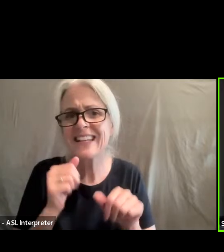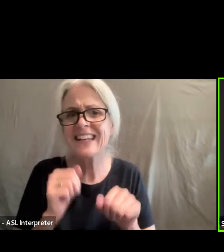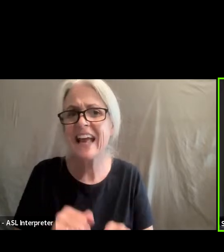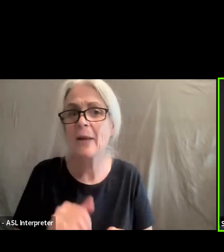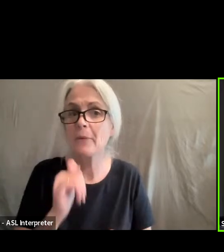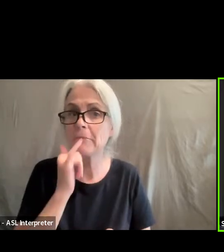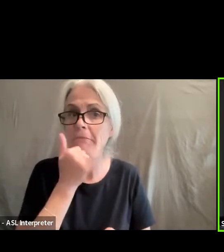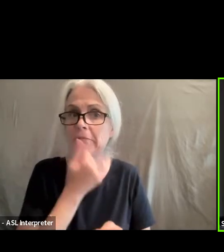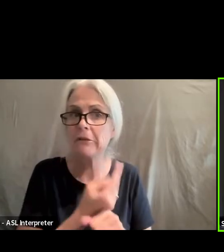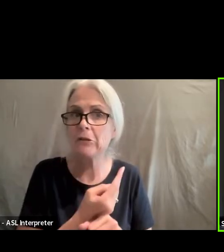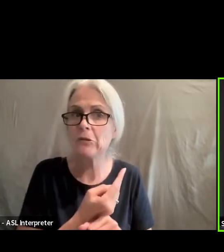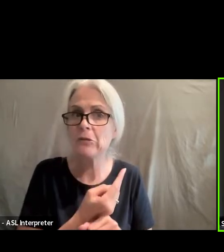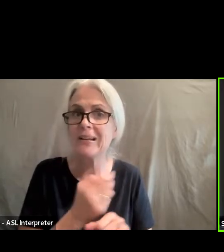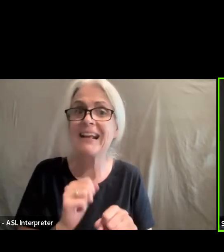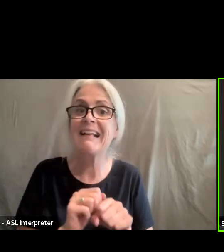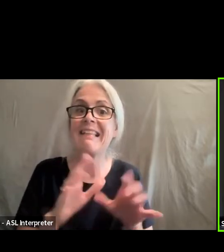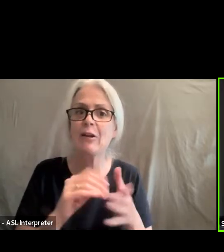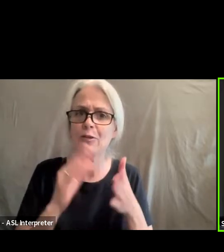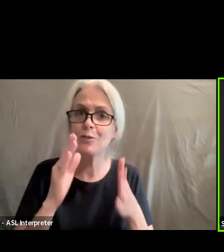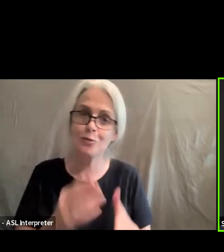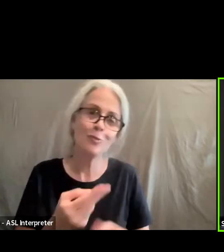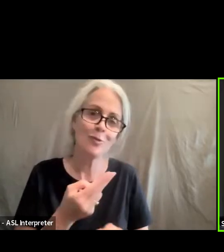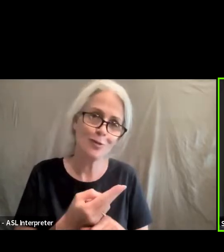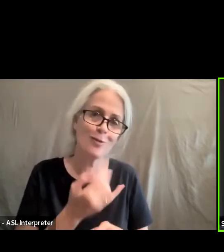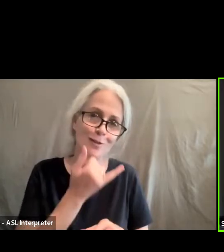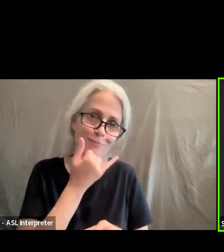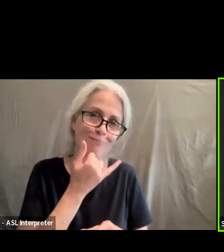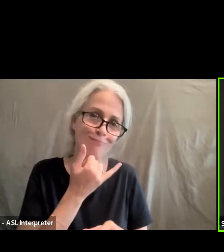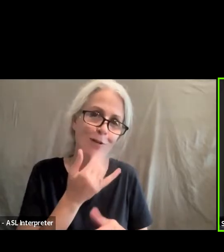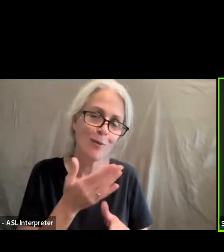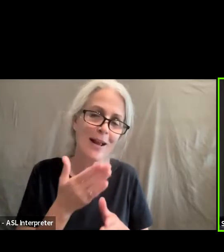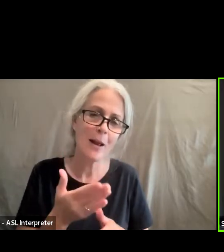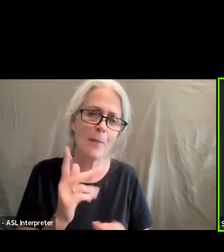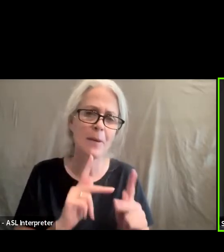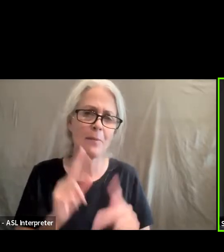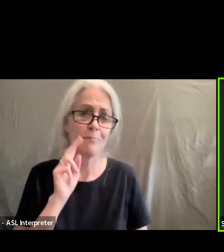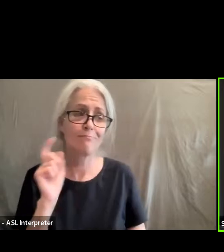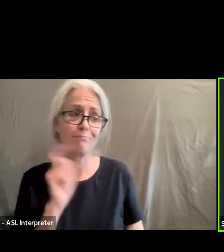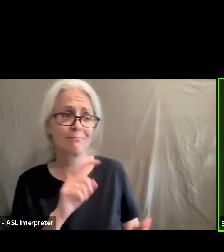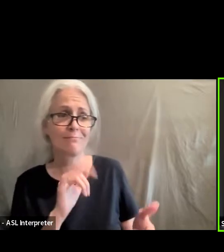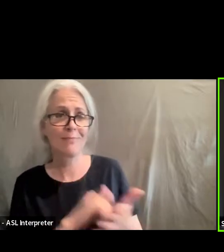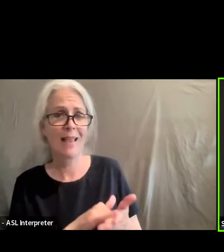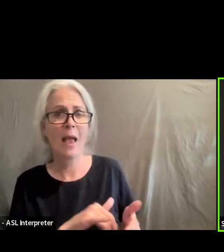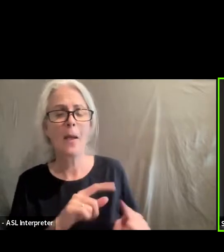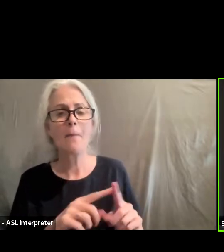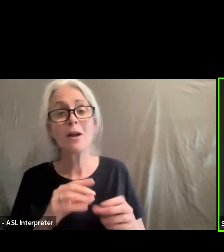misused. Clearly, students are misusing it in certain ways, and people are starting to see that. But